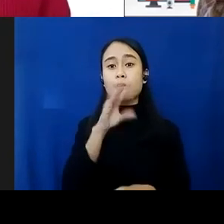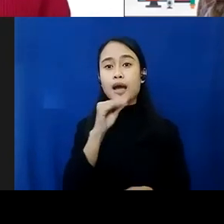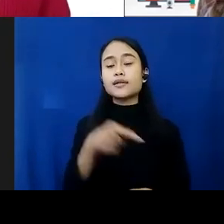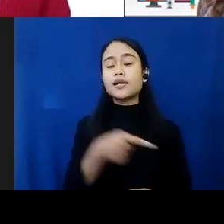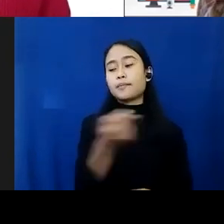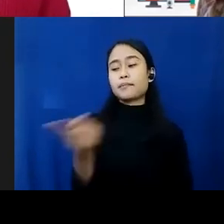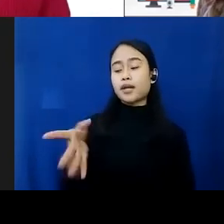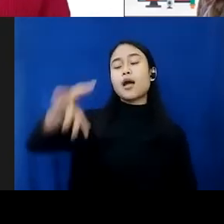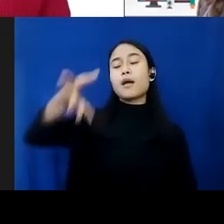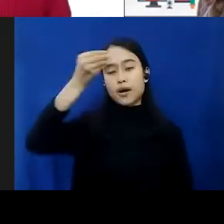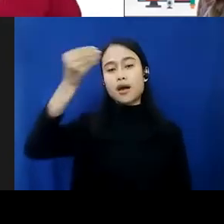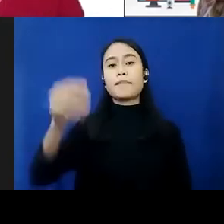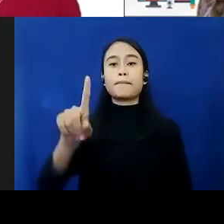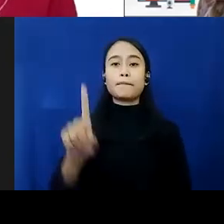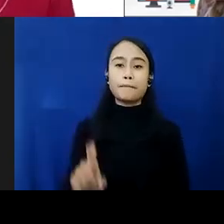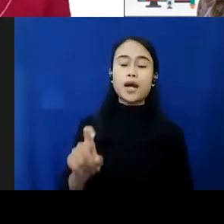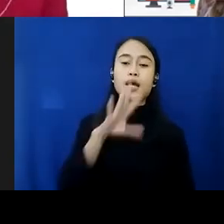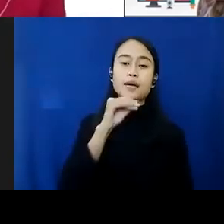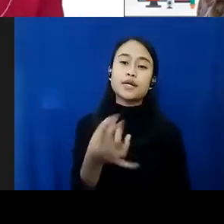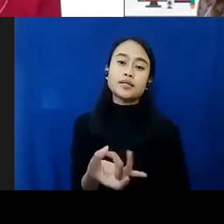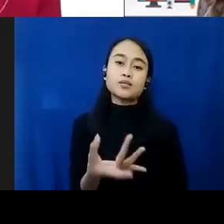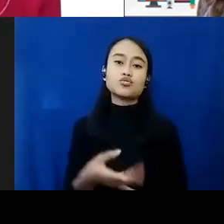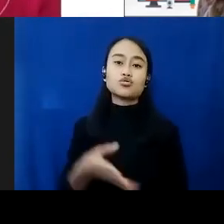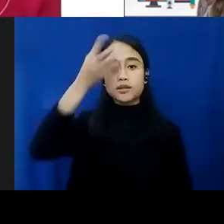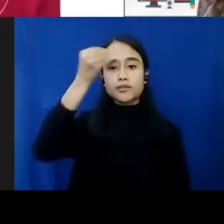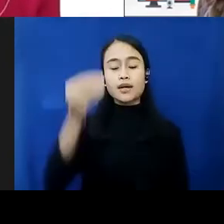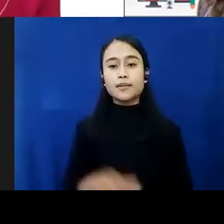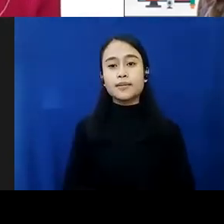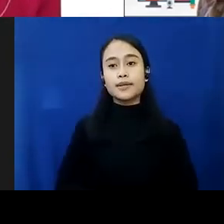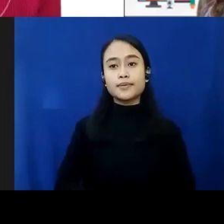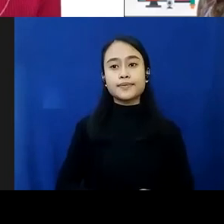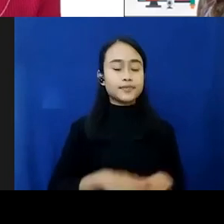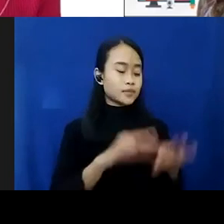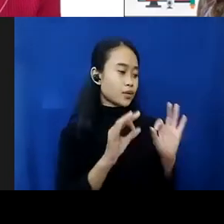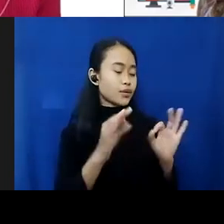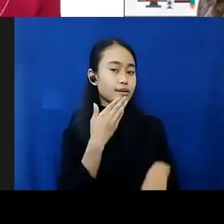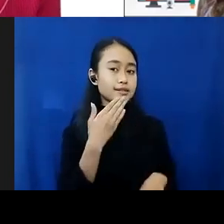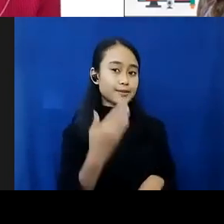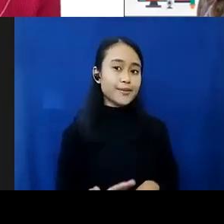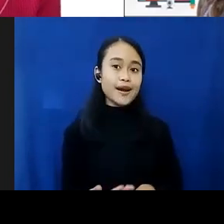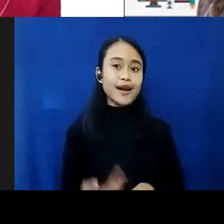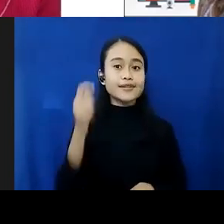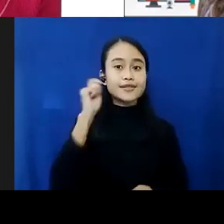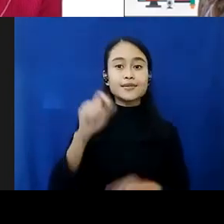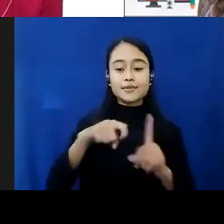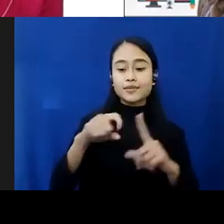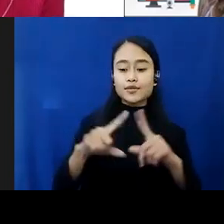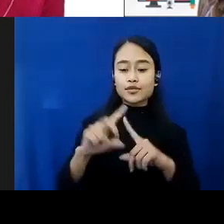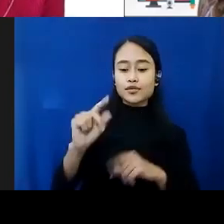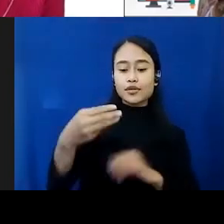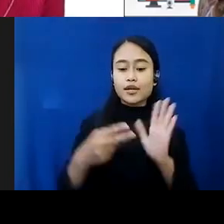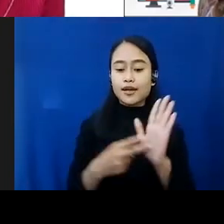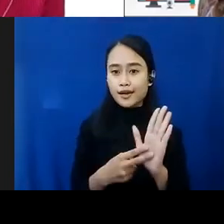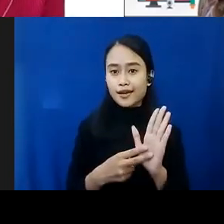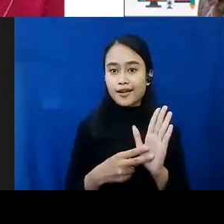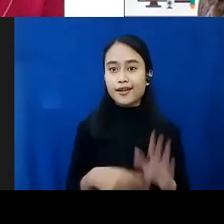terminologies and the same concepts okay terima kasih banyak ibu karen paparannya lumayan